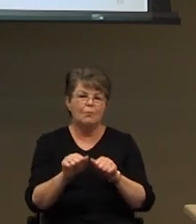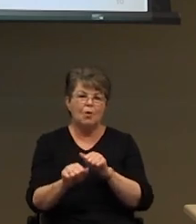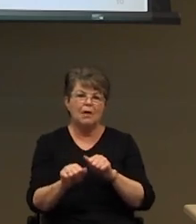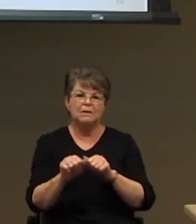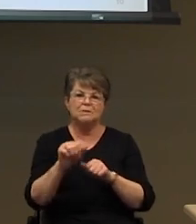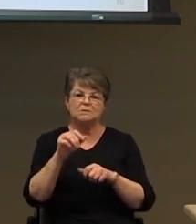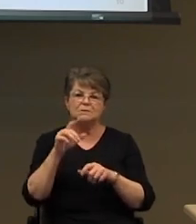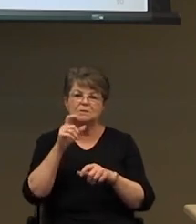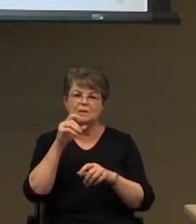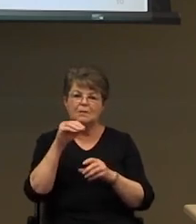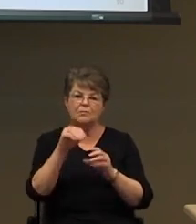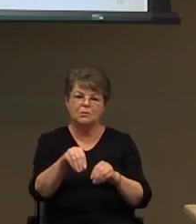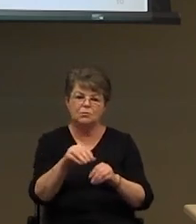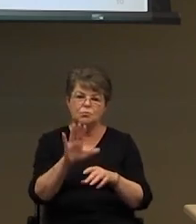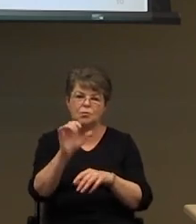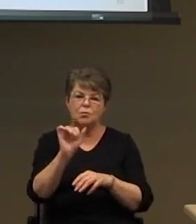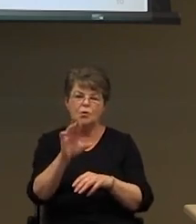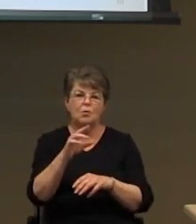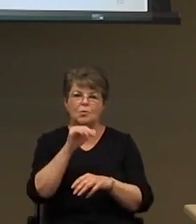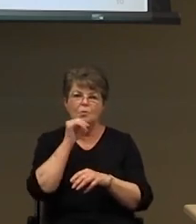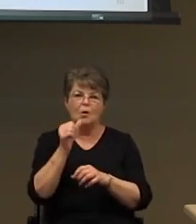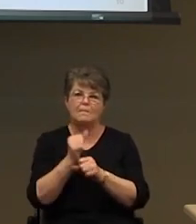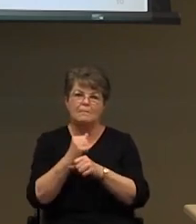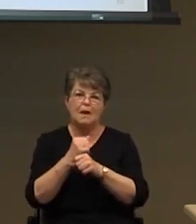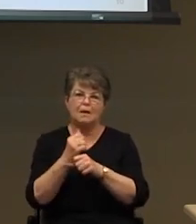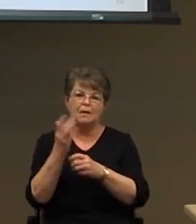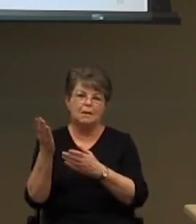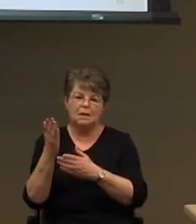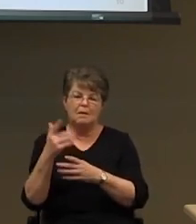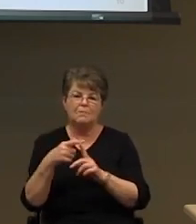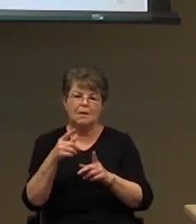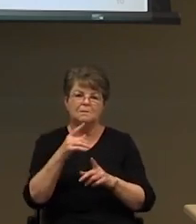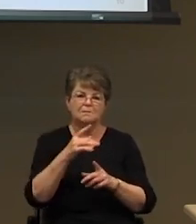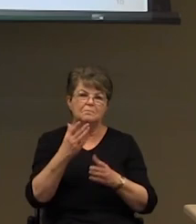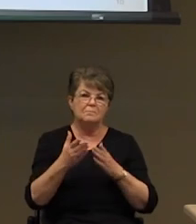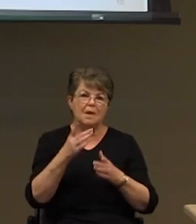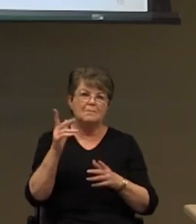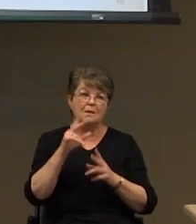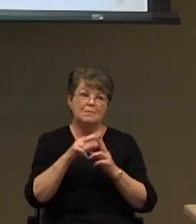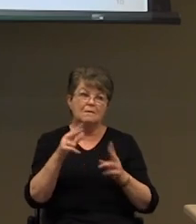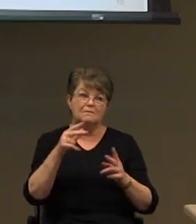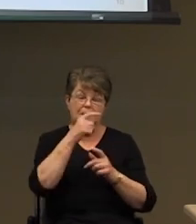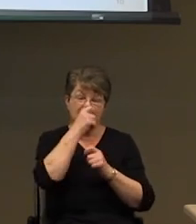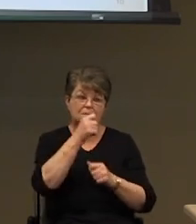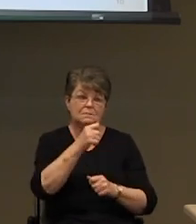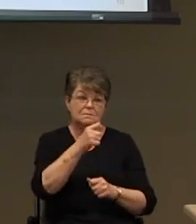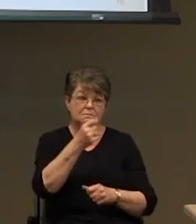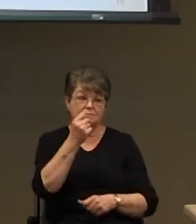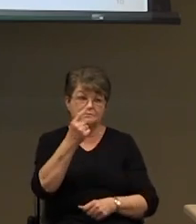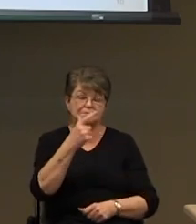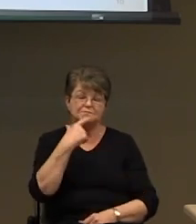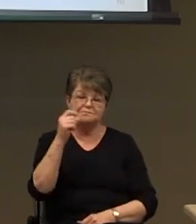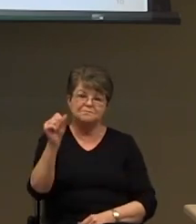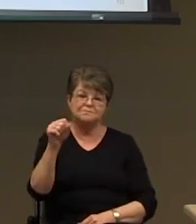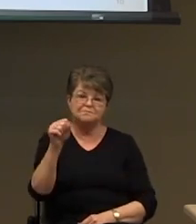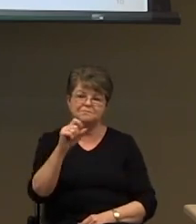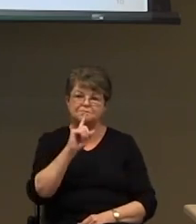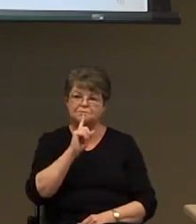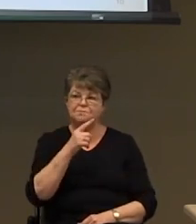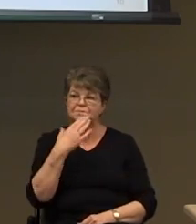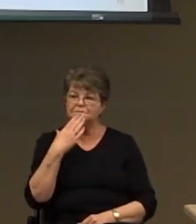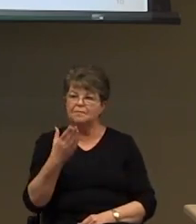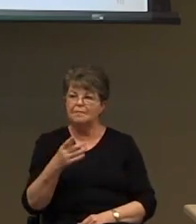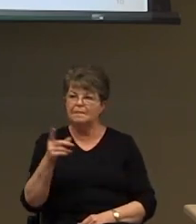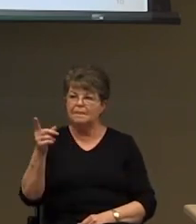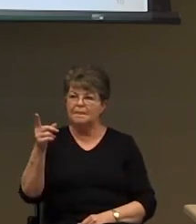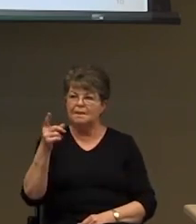saying, we're not going to make space for you here, but we just talk to those guys and I think they'd be very interested in it. Does that make sense? Uh-huh. Sure.